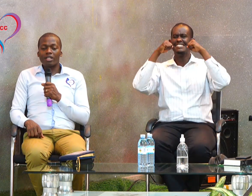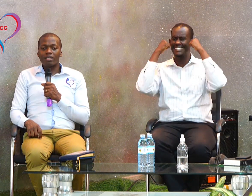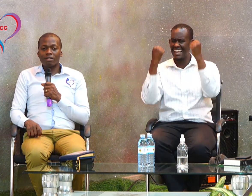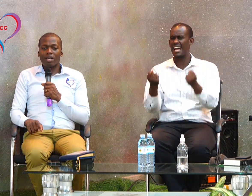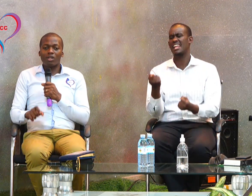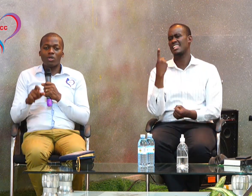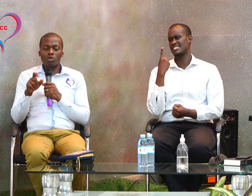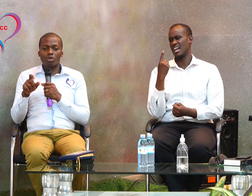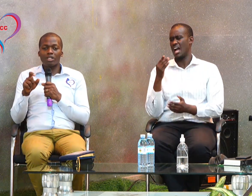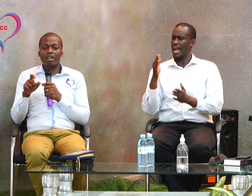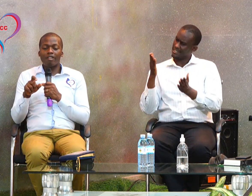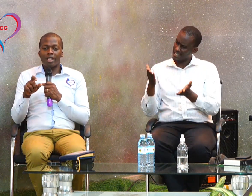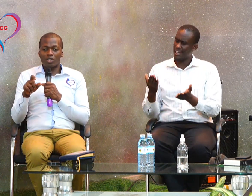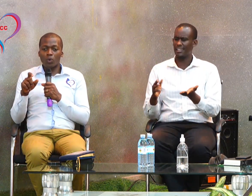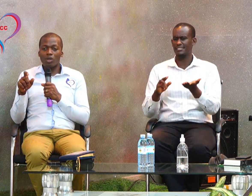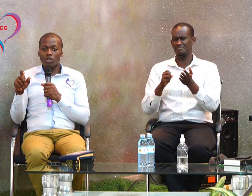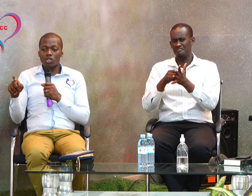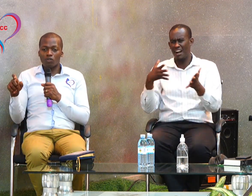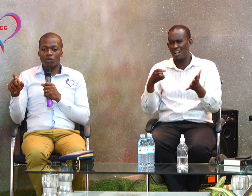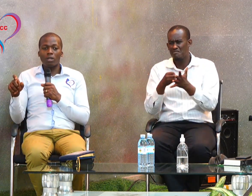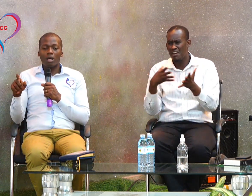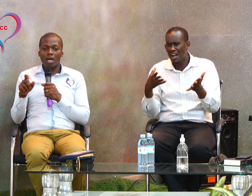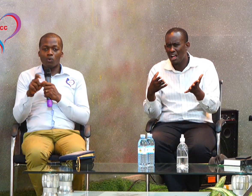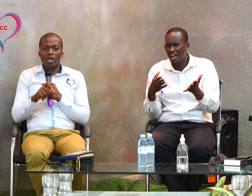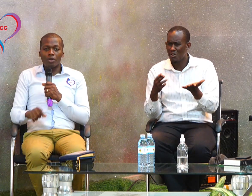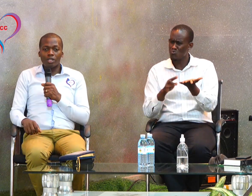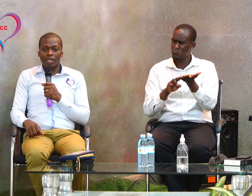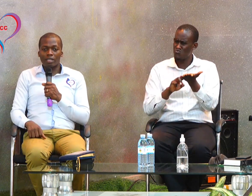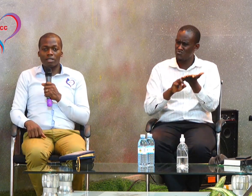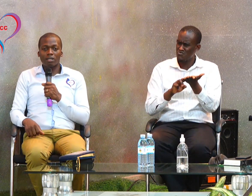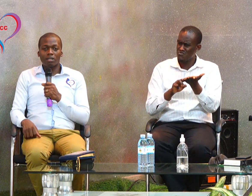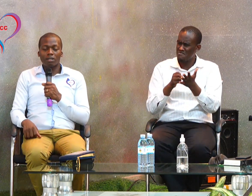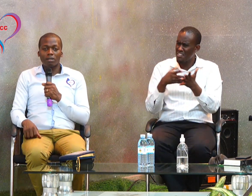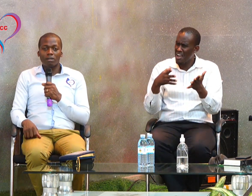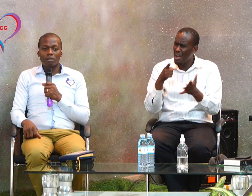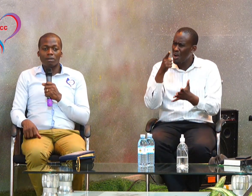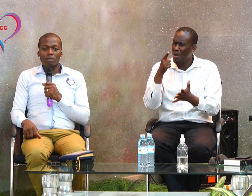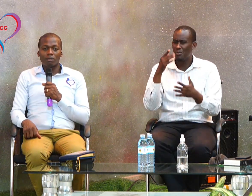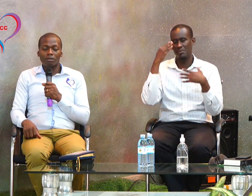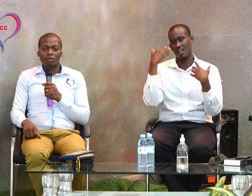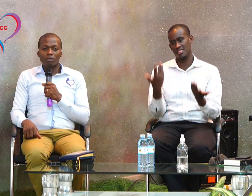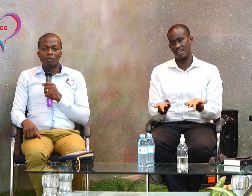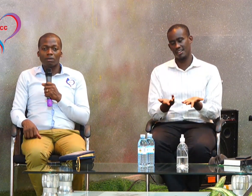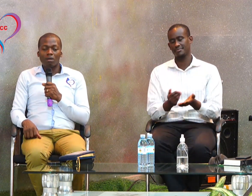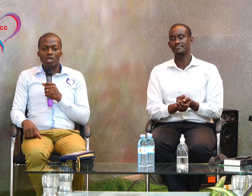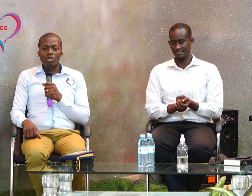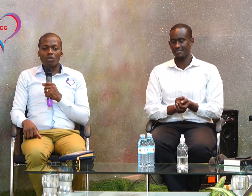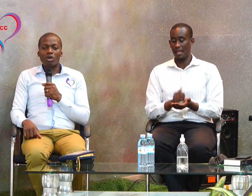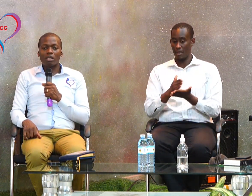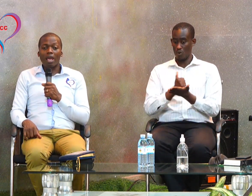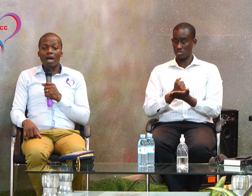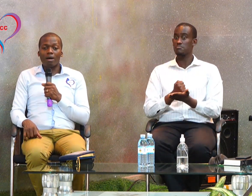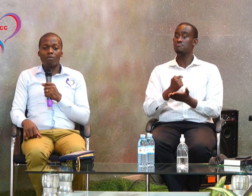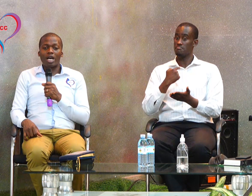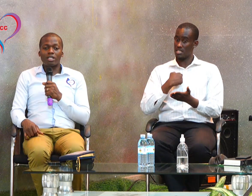cannot understand or spot the areas where you're useful and where you're useless. Olwecho chendi nze musoke. because of